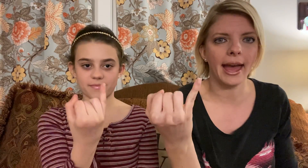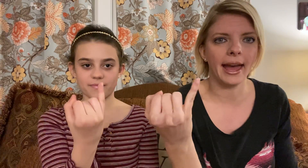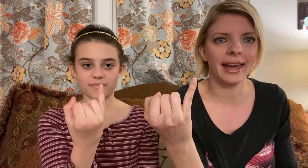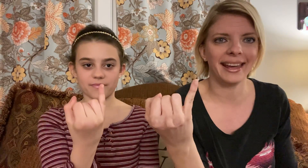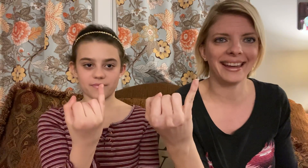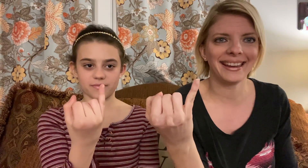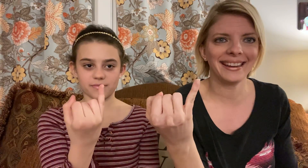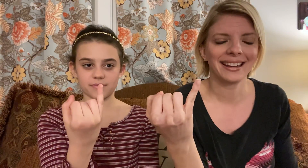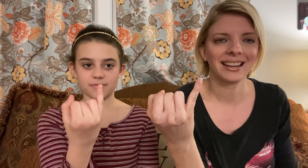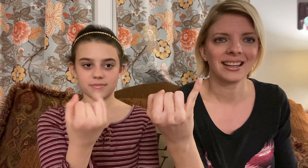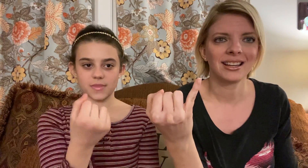J.